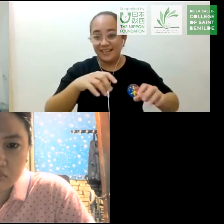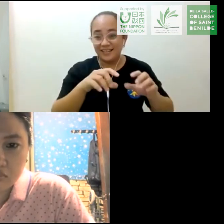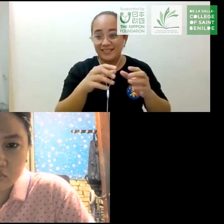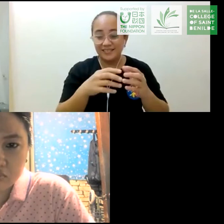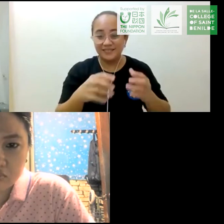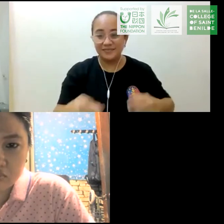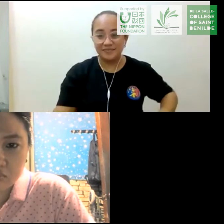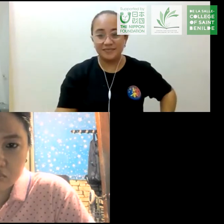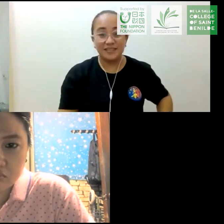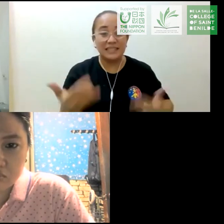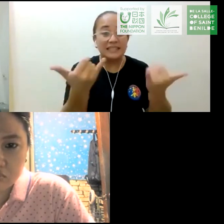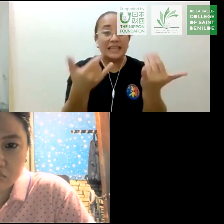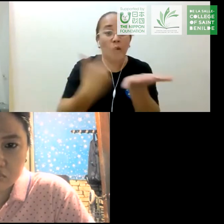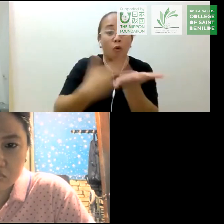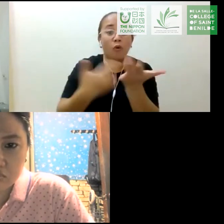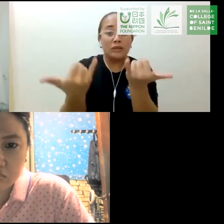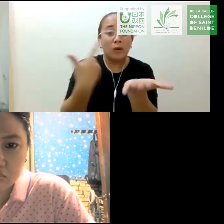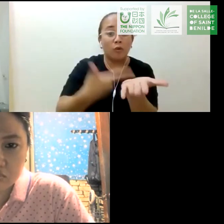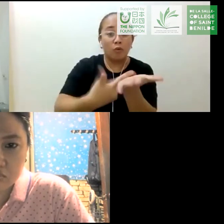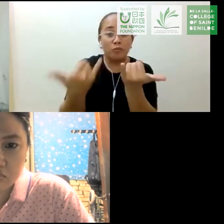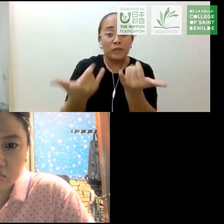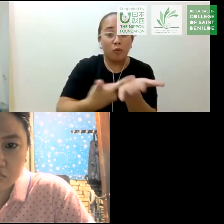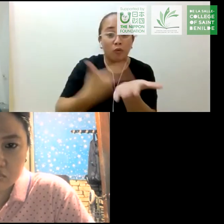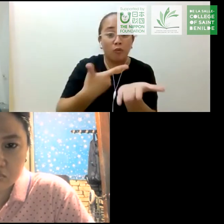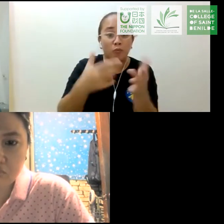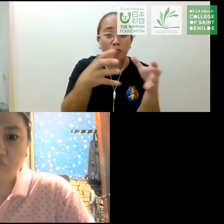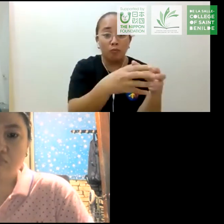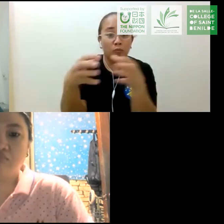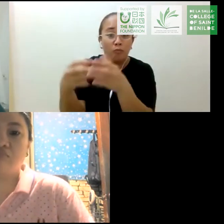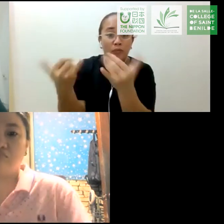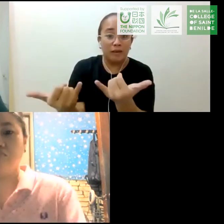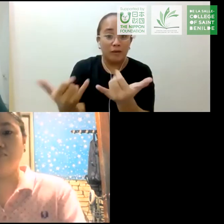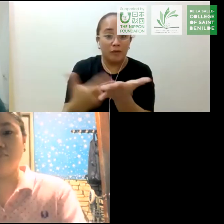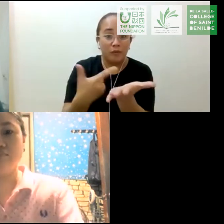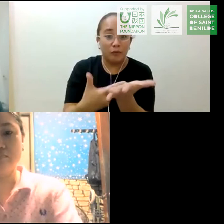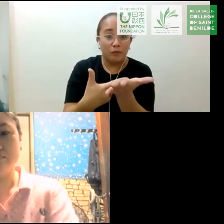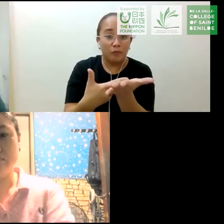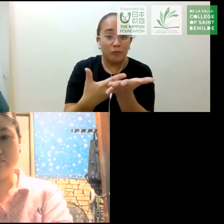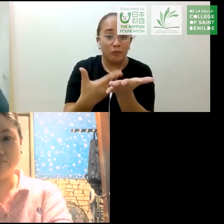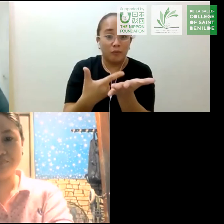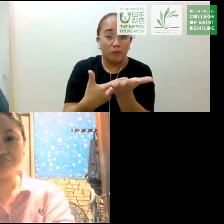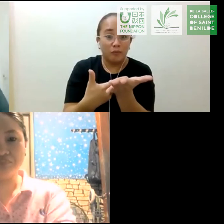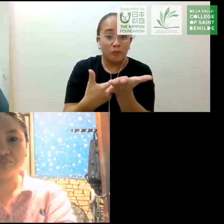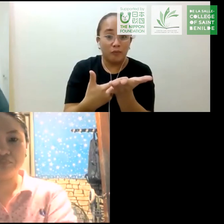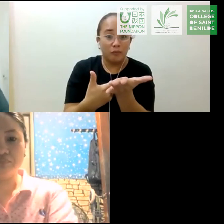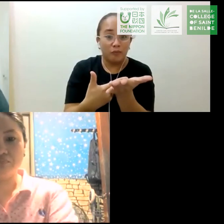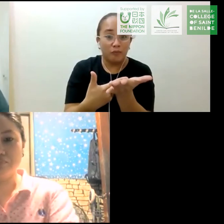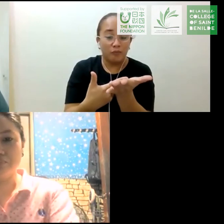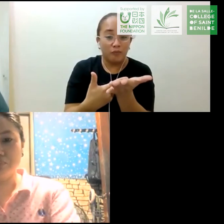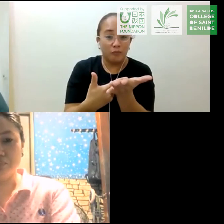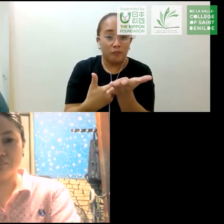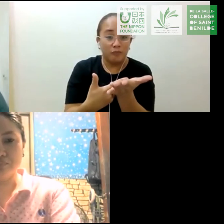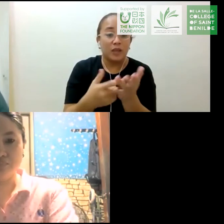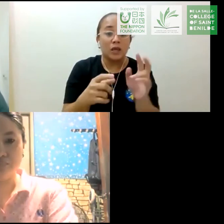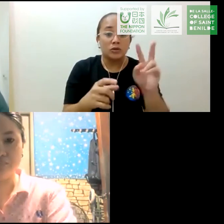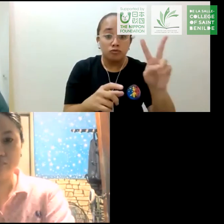Yes, we'll go discuss in our groups now. Okay. So will you be ready at